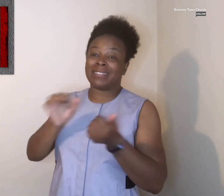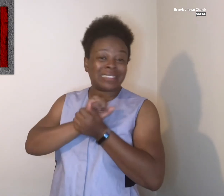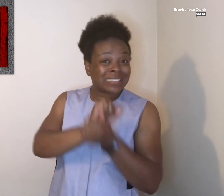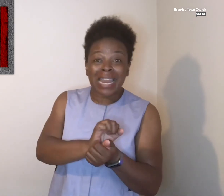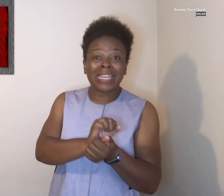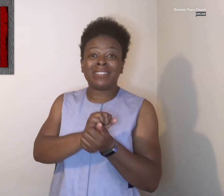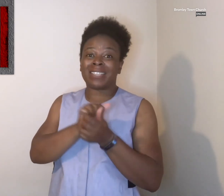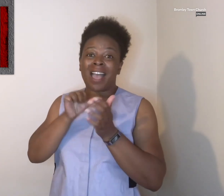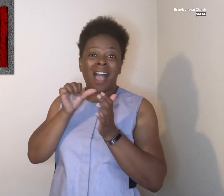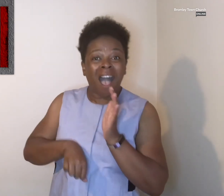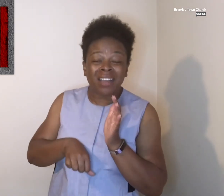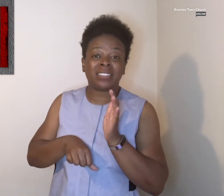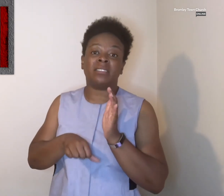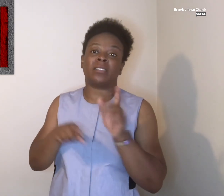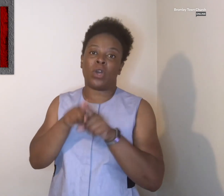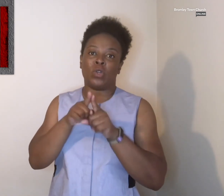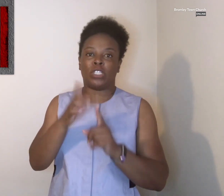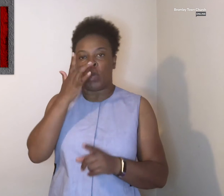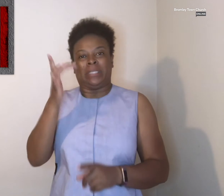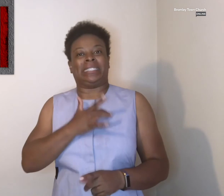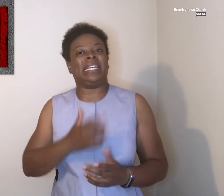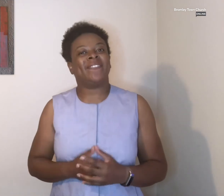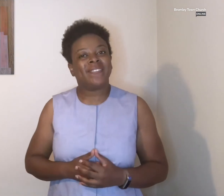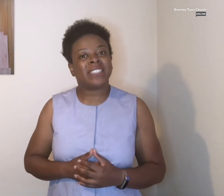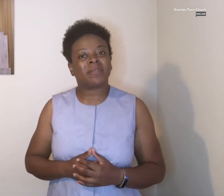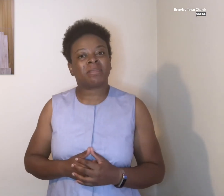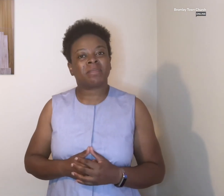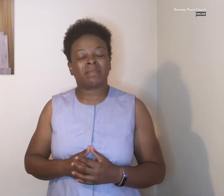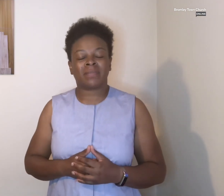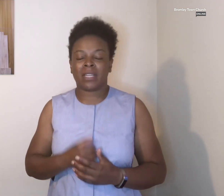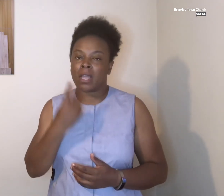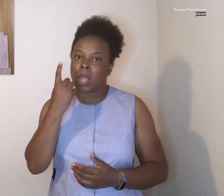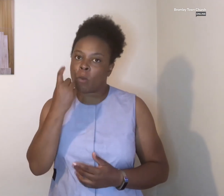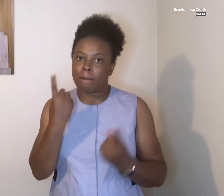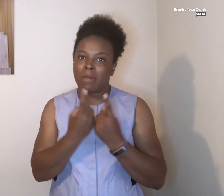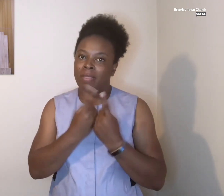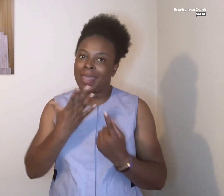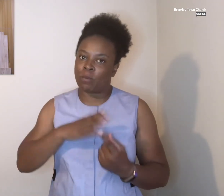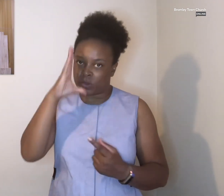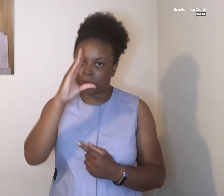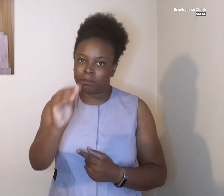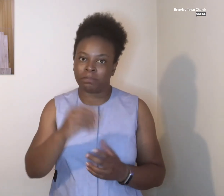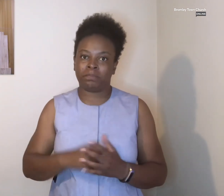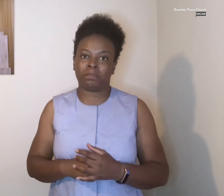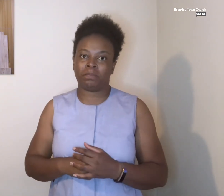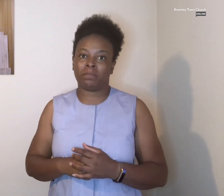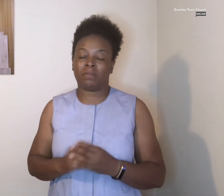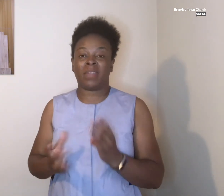it deceives. And lastly, I want to mention one further thing. God hates